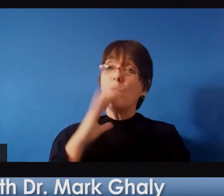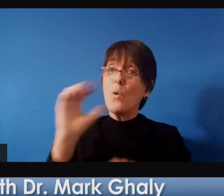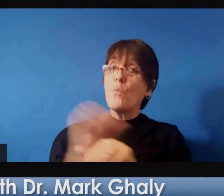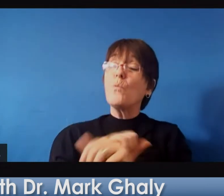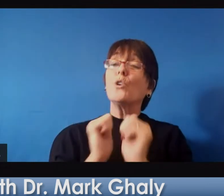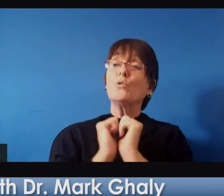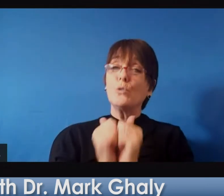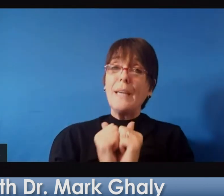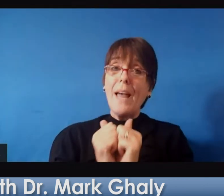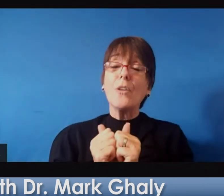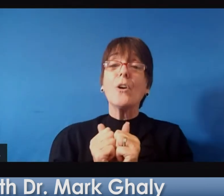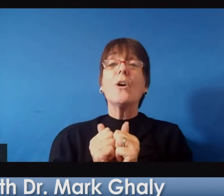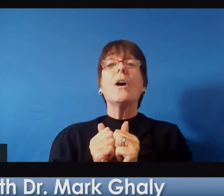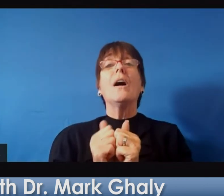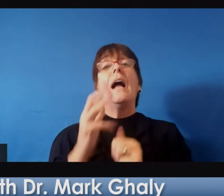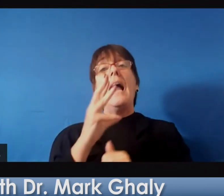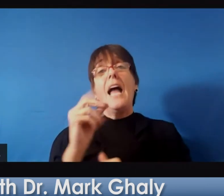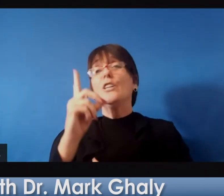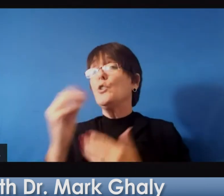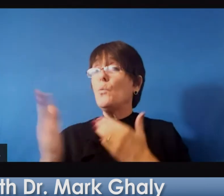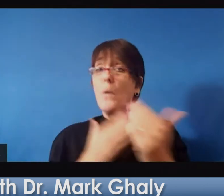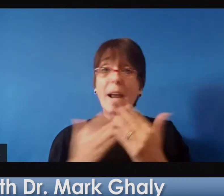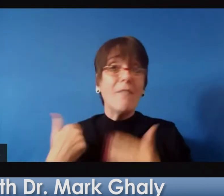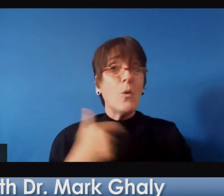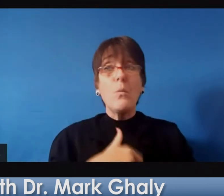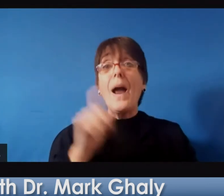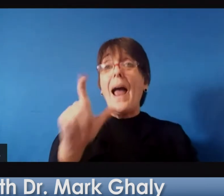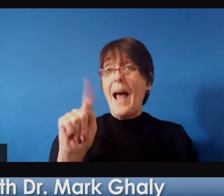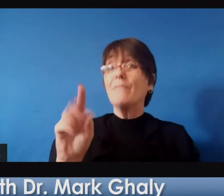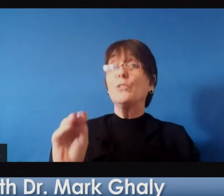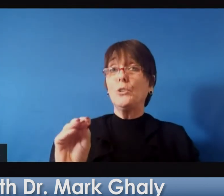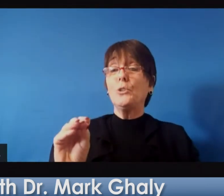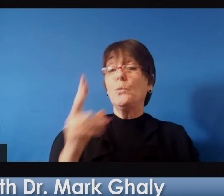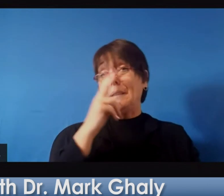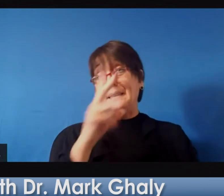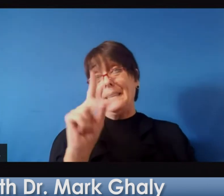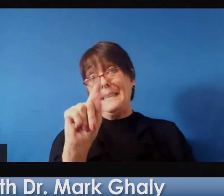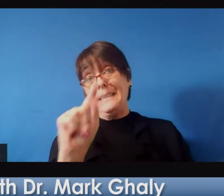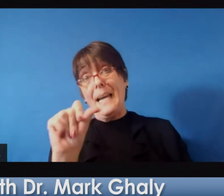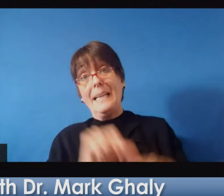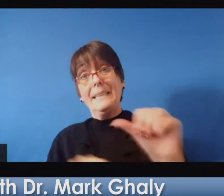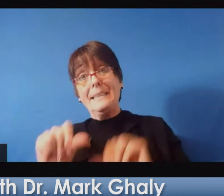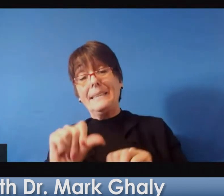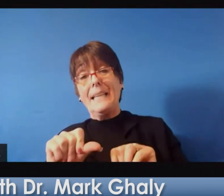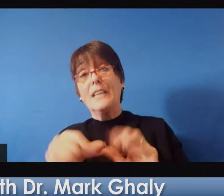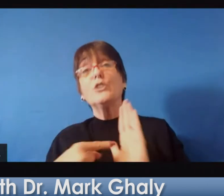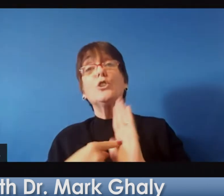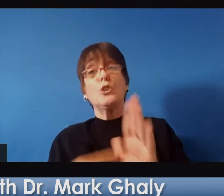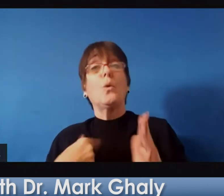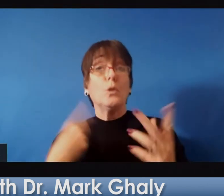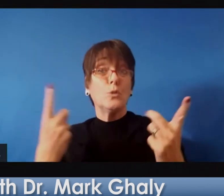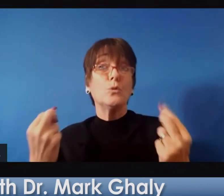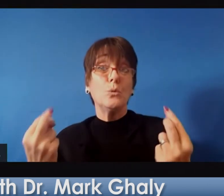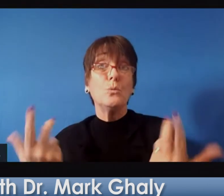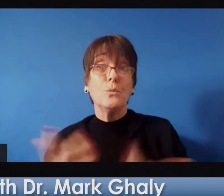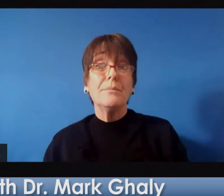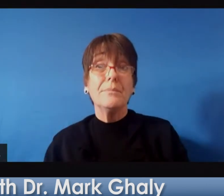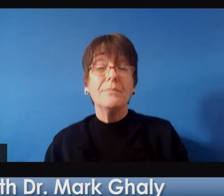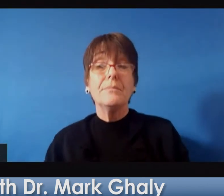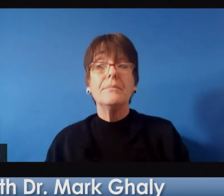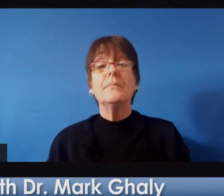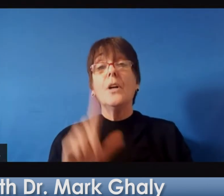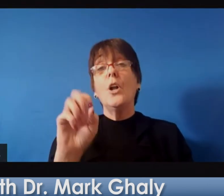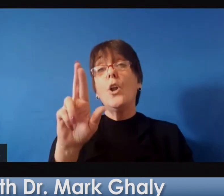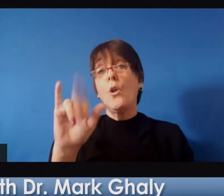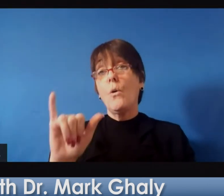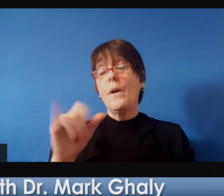this, and we will take the necessary actions as we see the data and science point us towards those actions. Lori